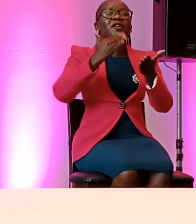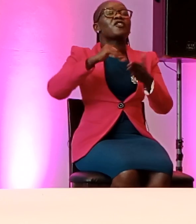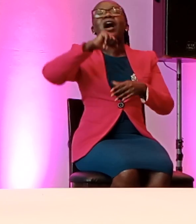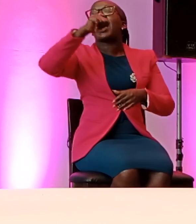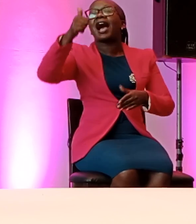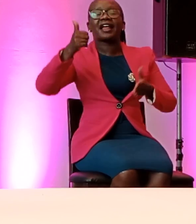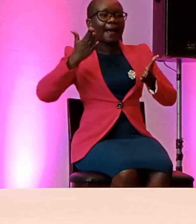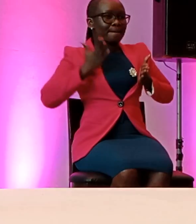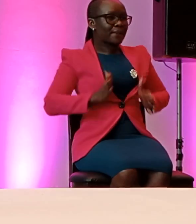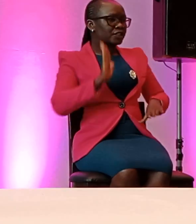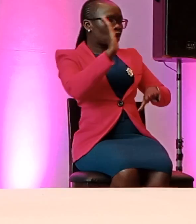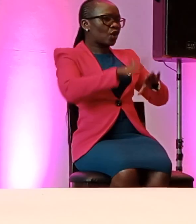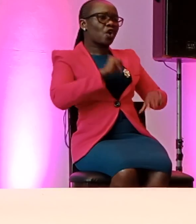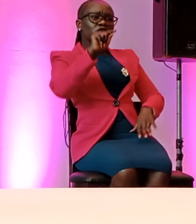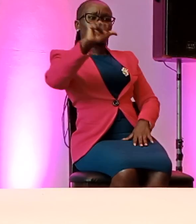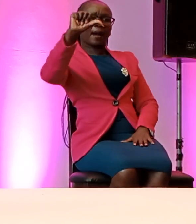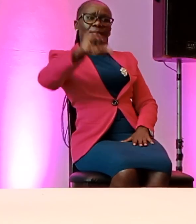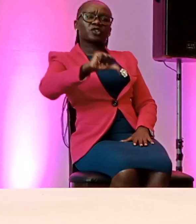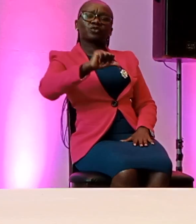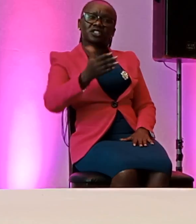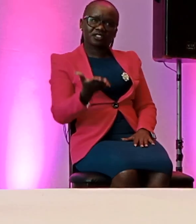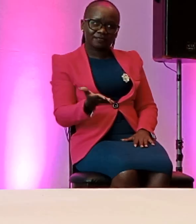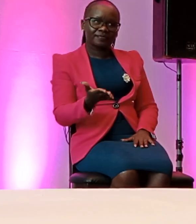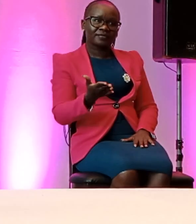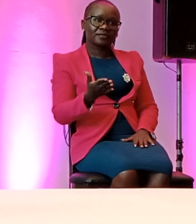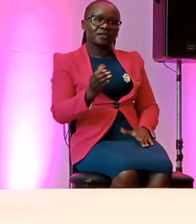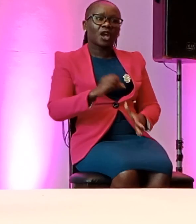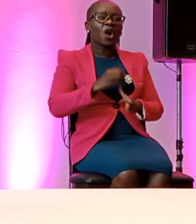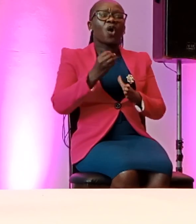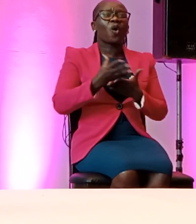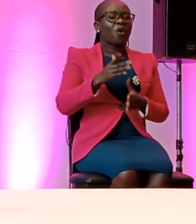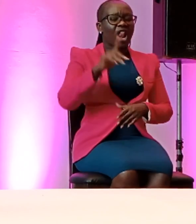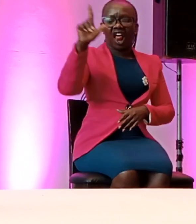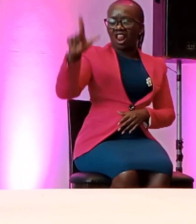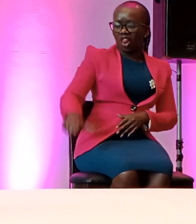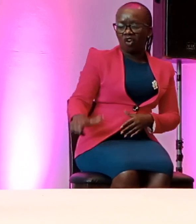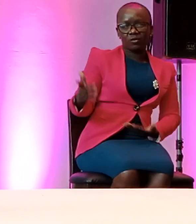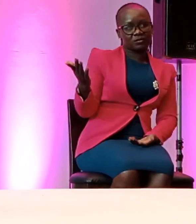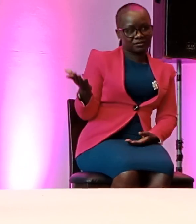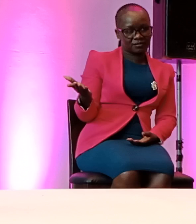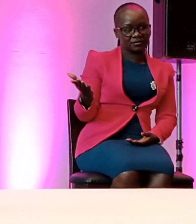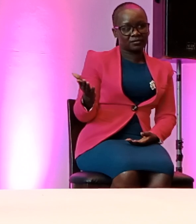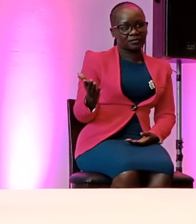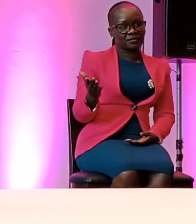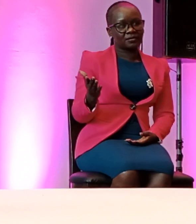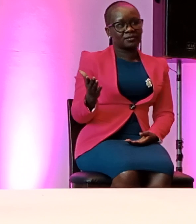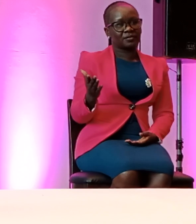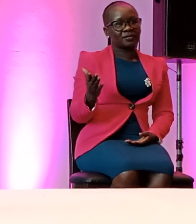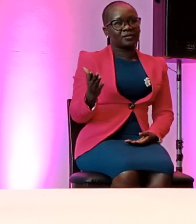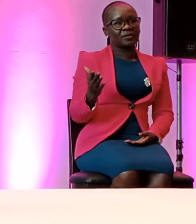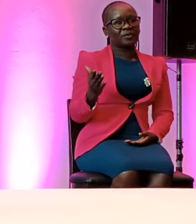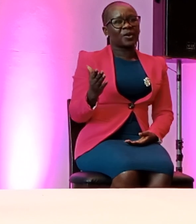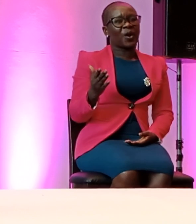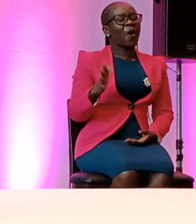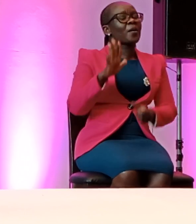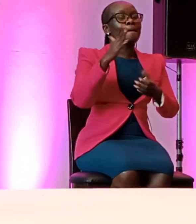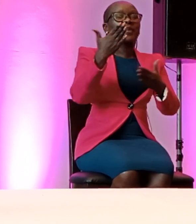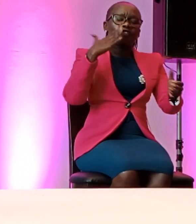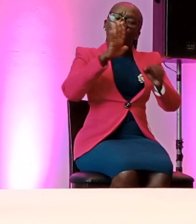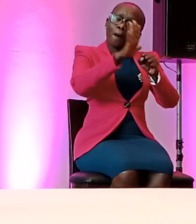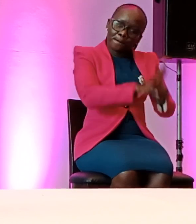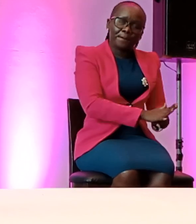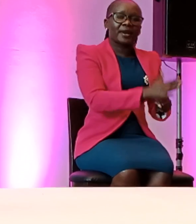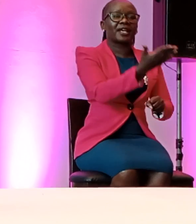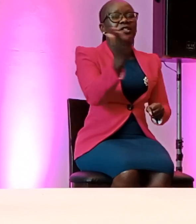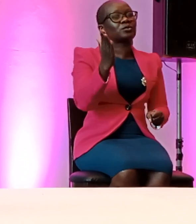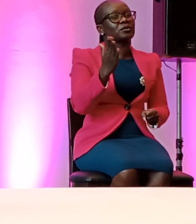anyone calls you a prostitute, or a lowlife, or a wannabe, whatever they want to call